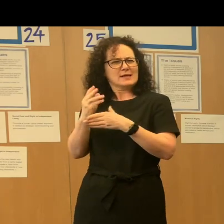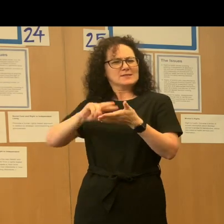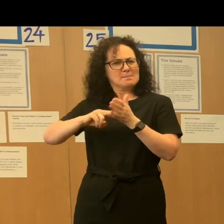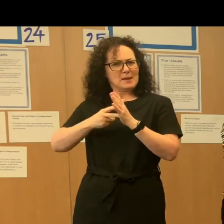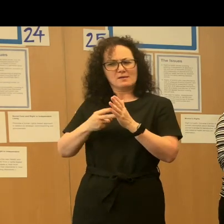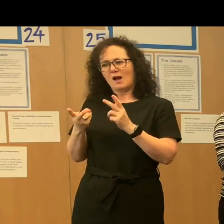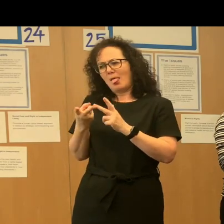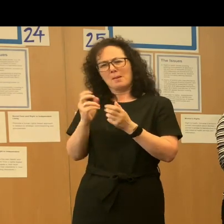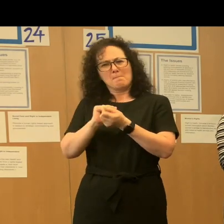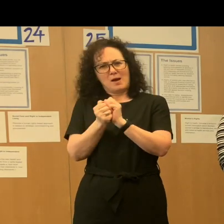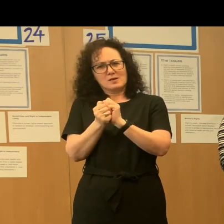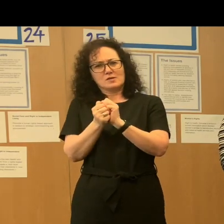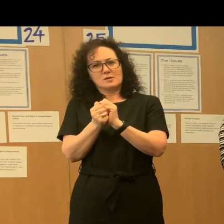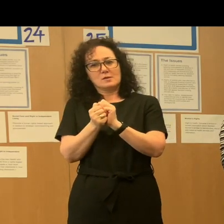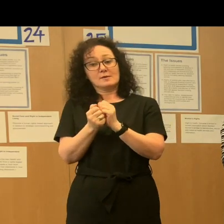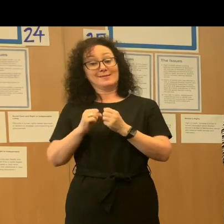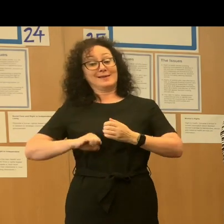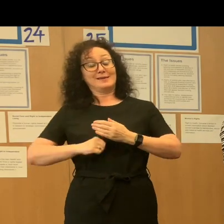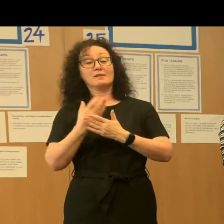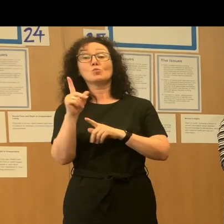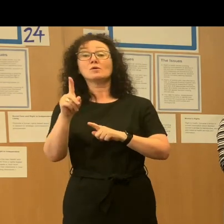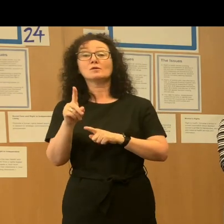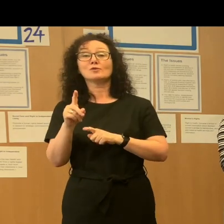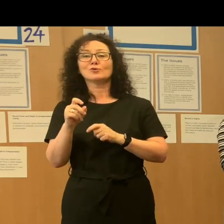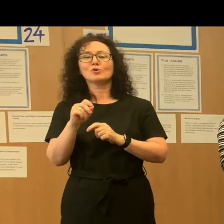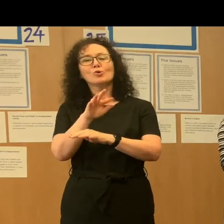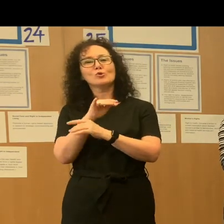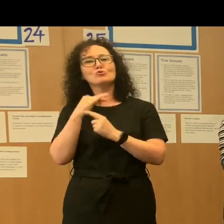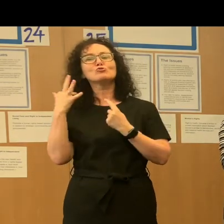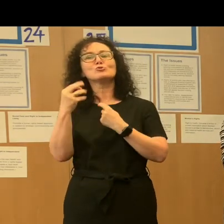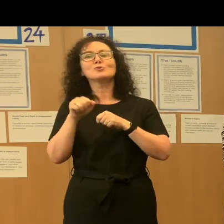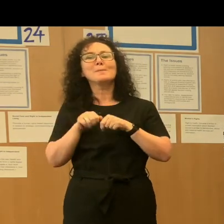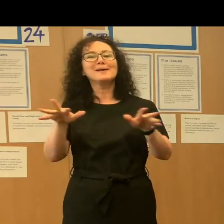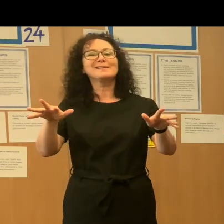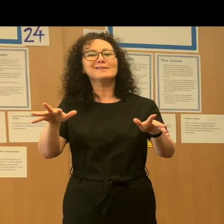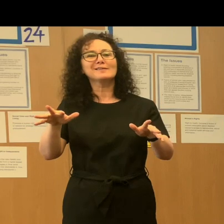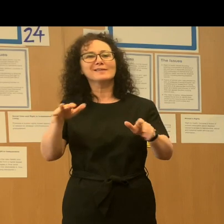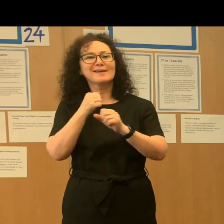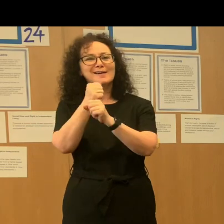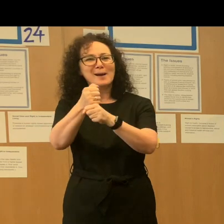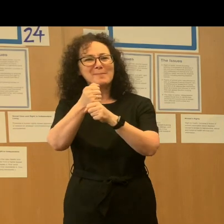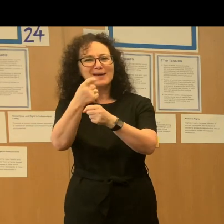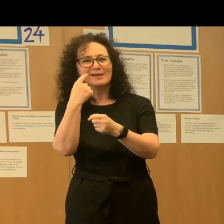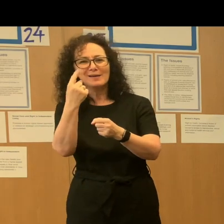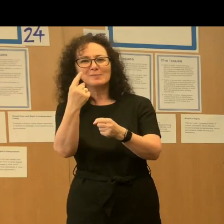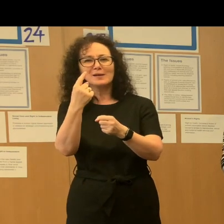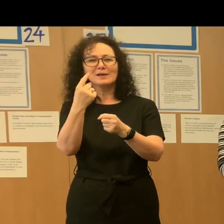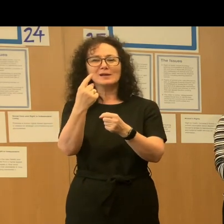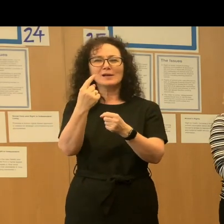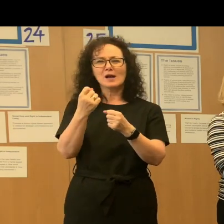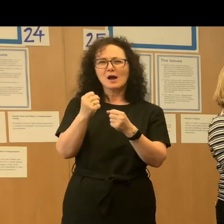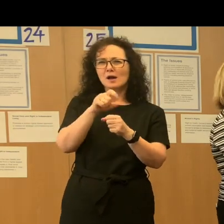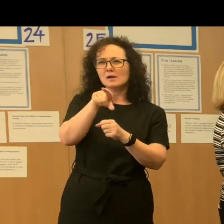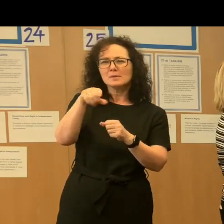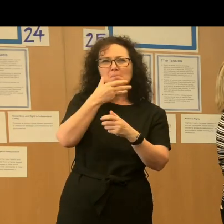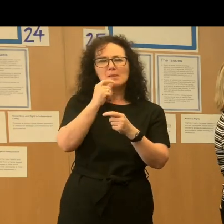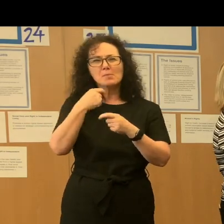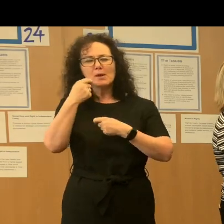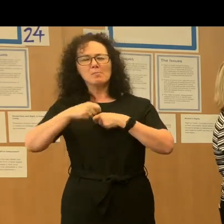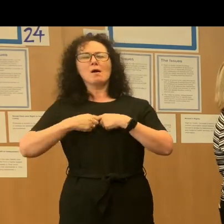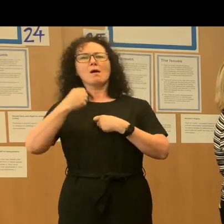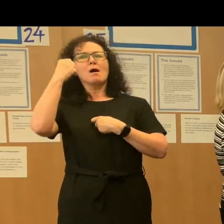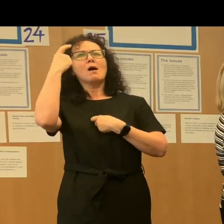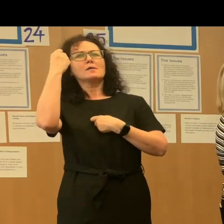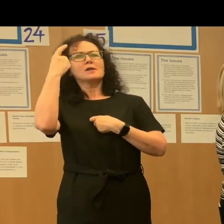SNAP, ran a social media campaign to try and raise awareness of how human rights are relevant to various aspects of people's everyday lives.